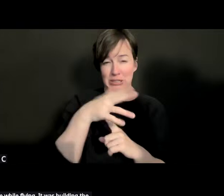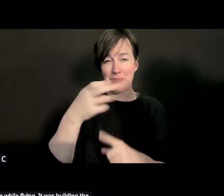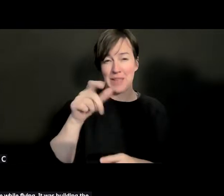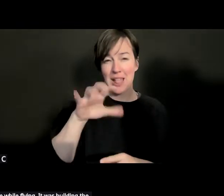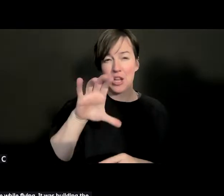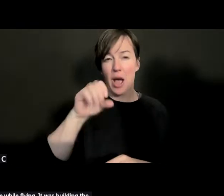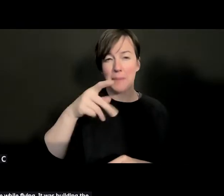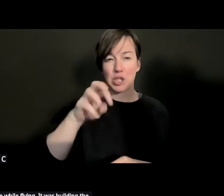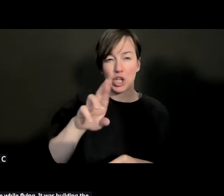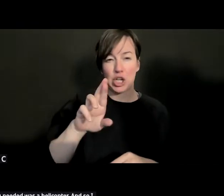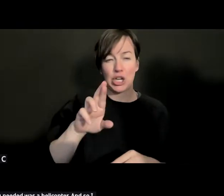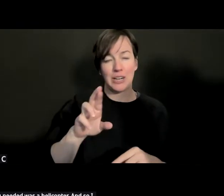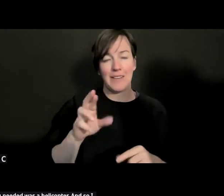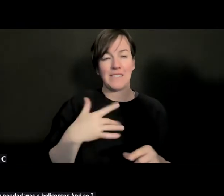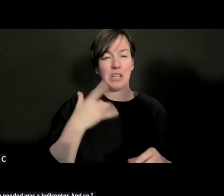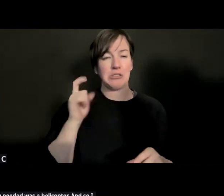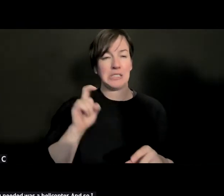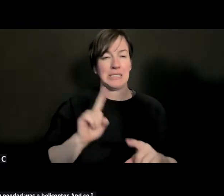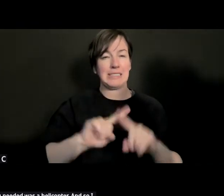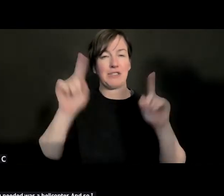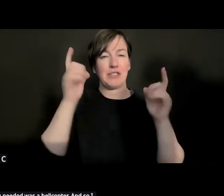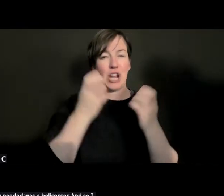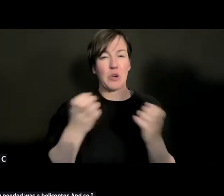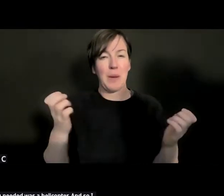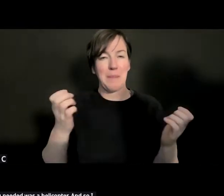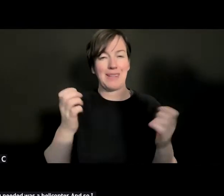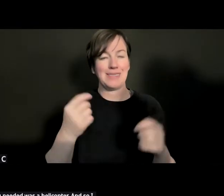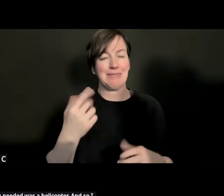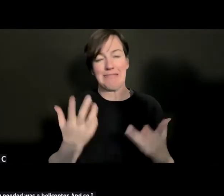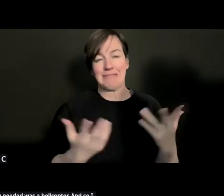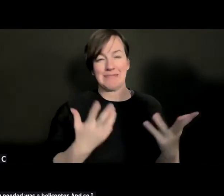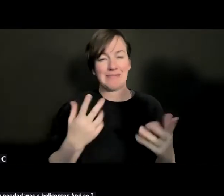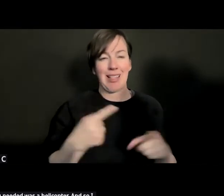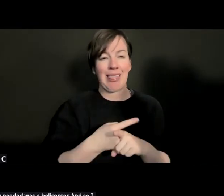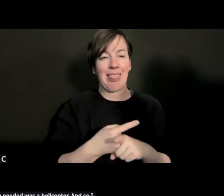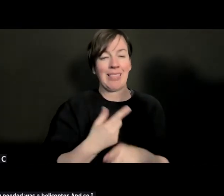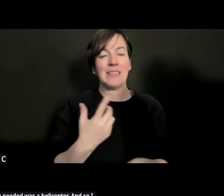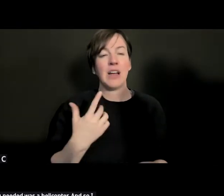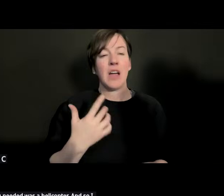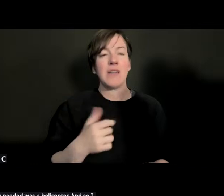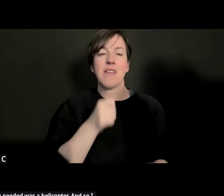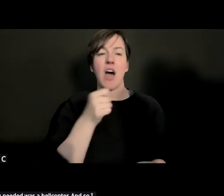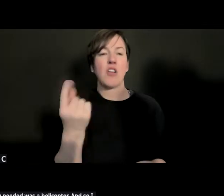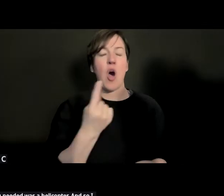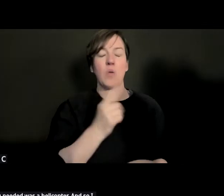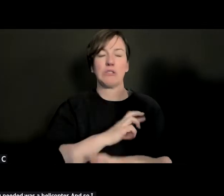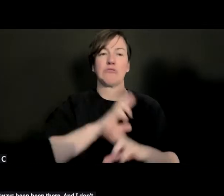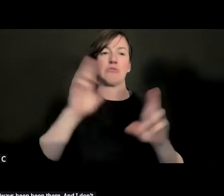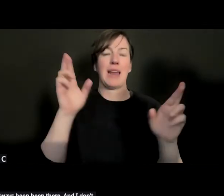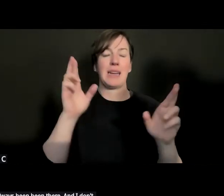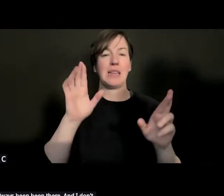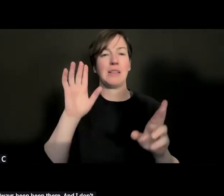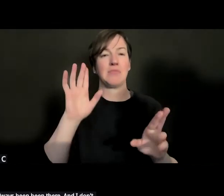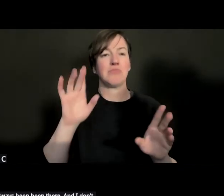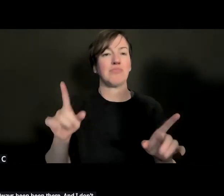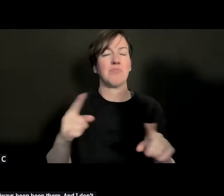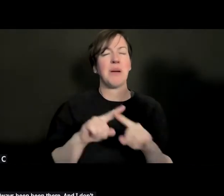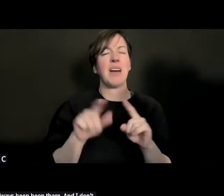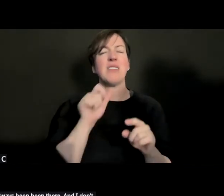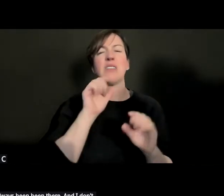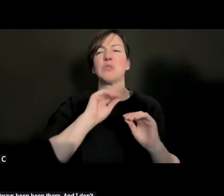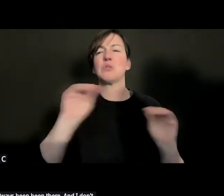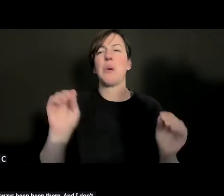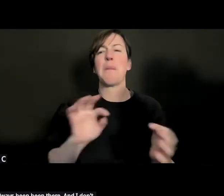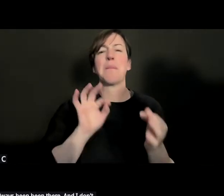like, I just want to point that out. Like we haven't always been there. And I don't think that there is a perfect blend. I think it